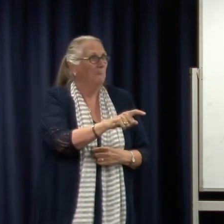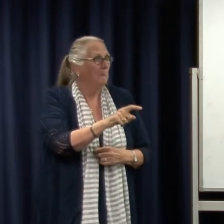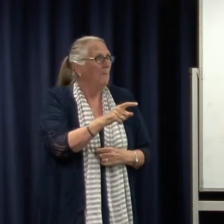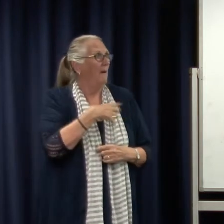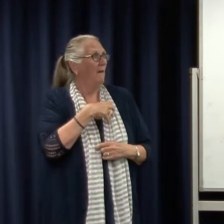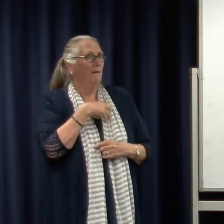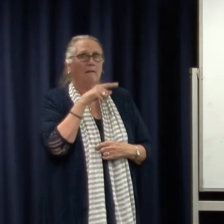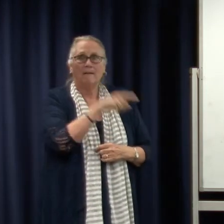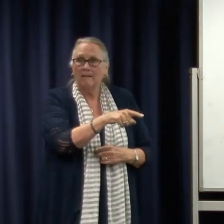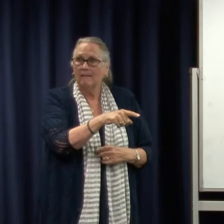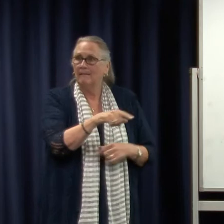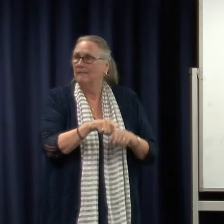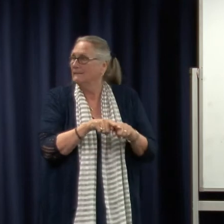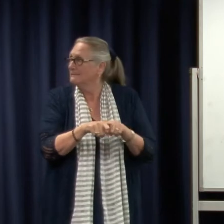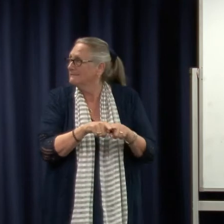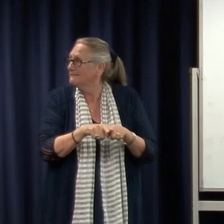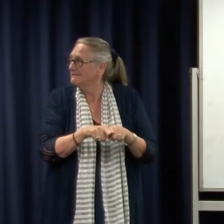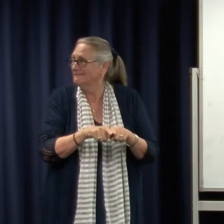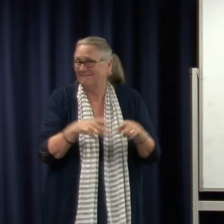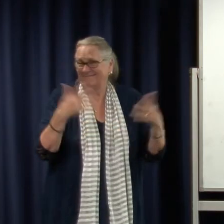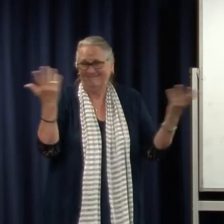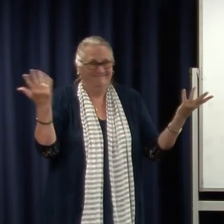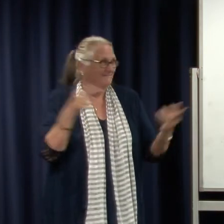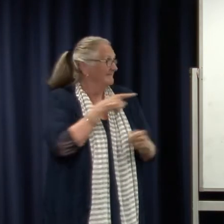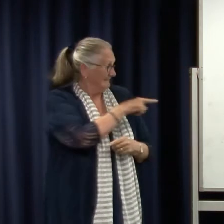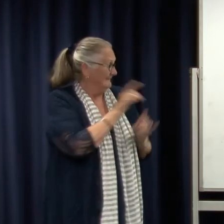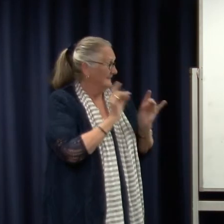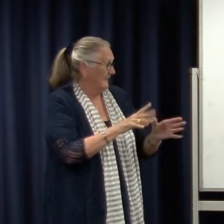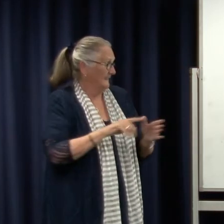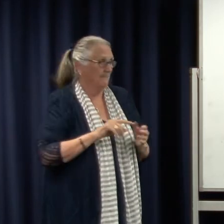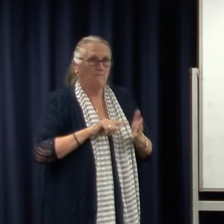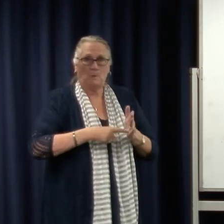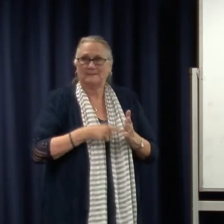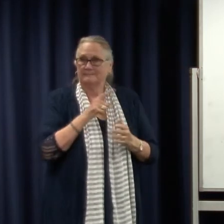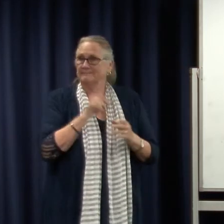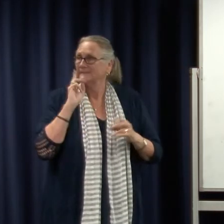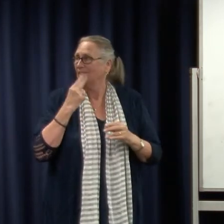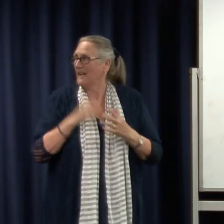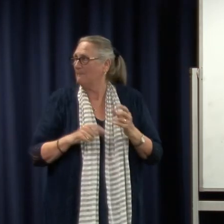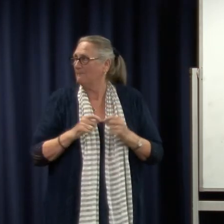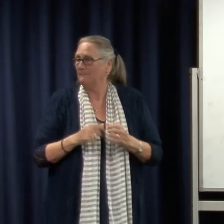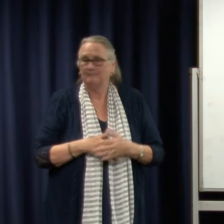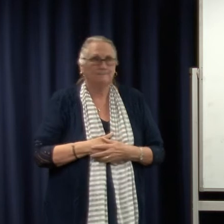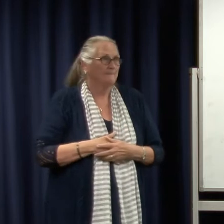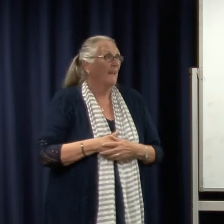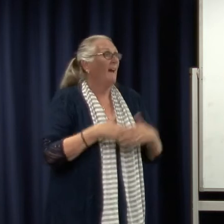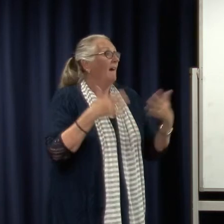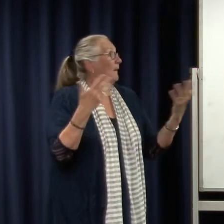If people want to know something, they can go to the Deaf Club and they can learn things. And that's the starting point, is ensuring we have a Deaf